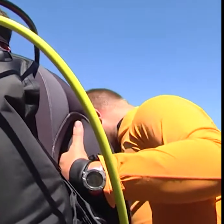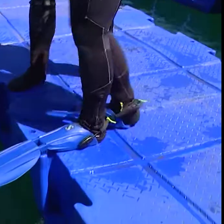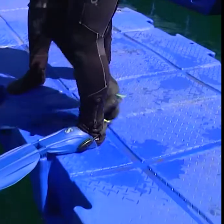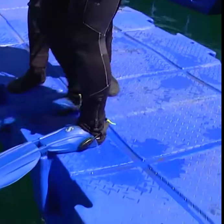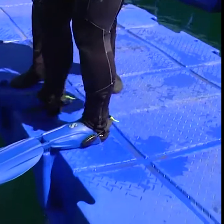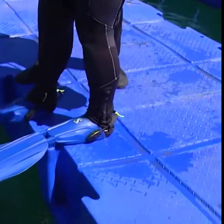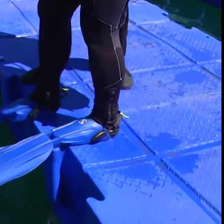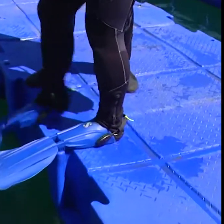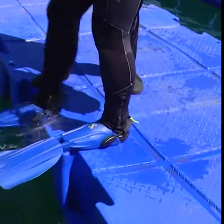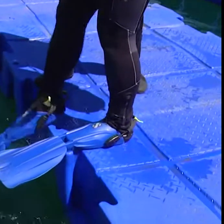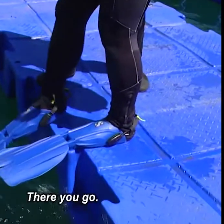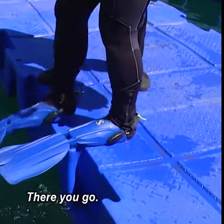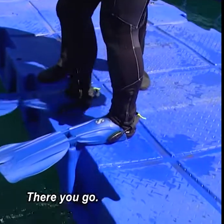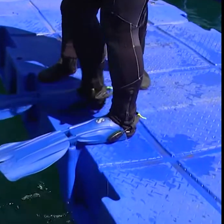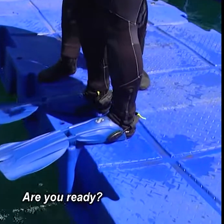a...